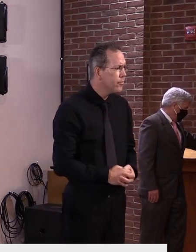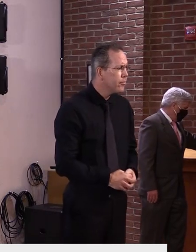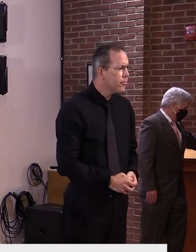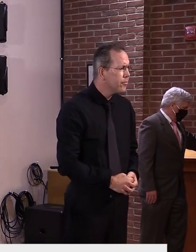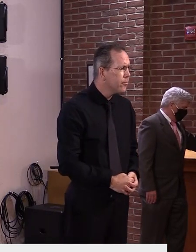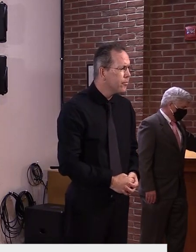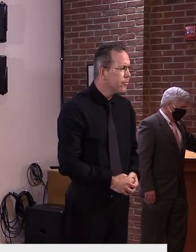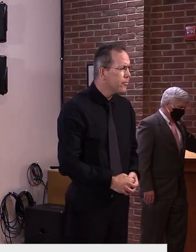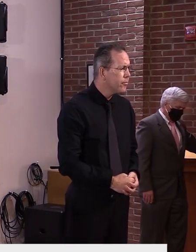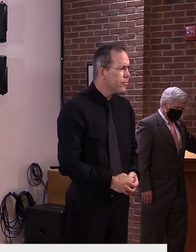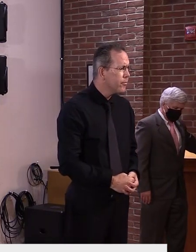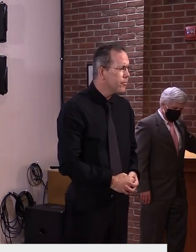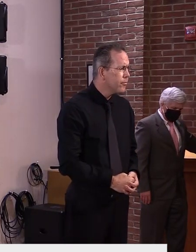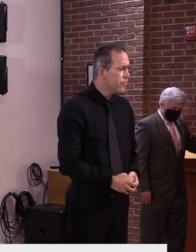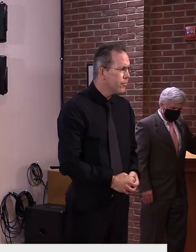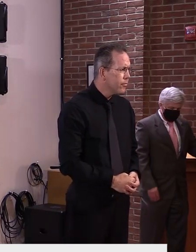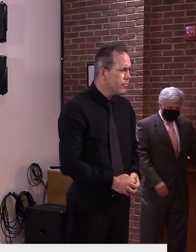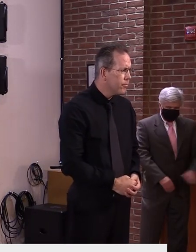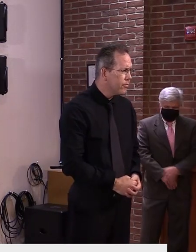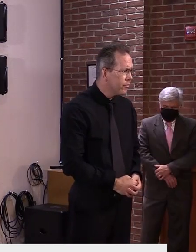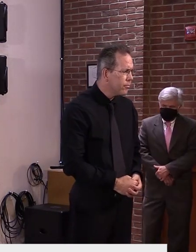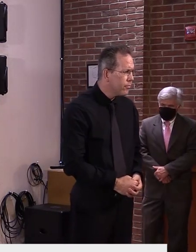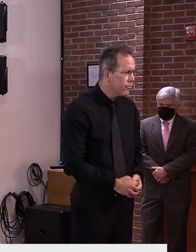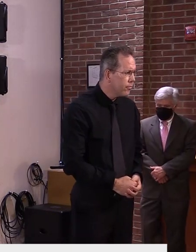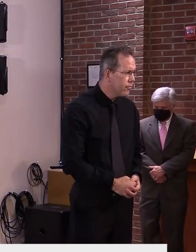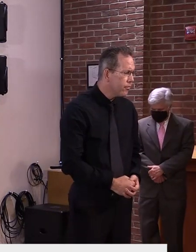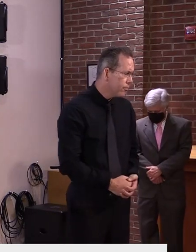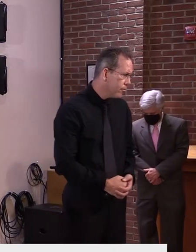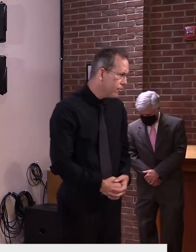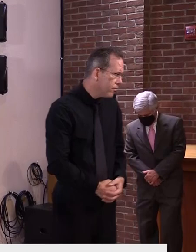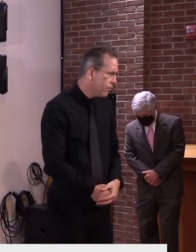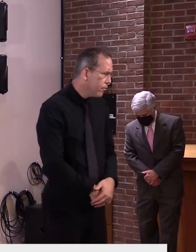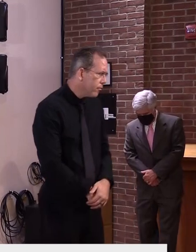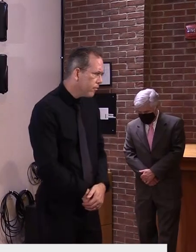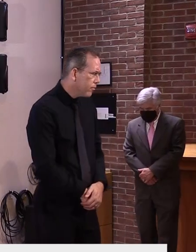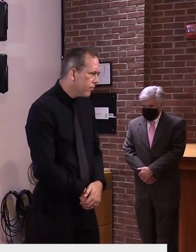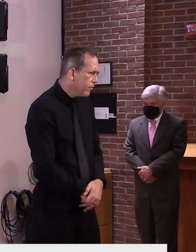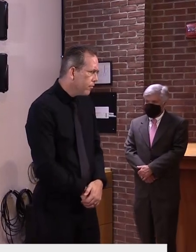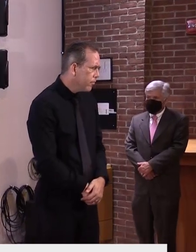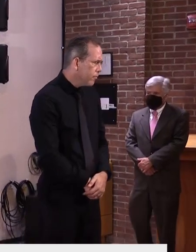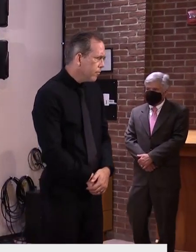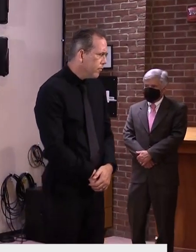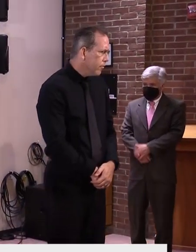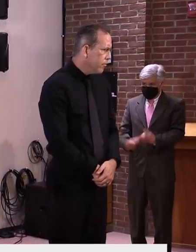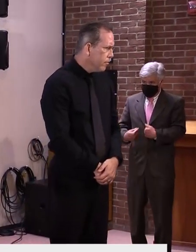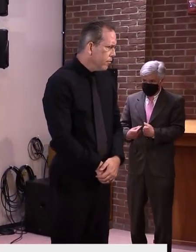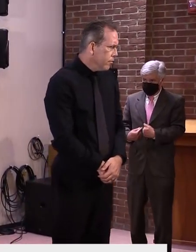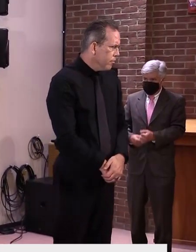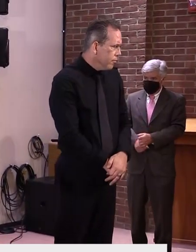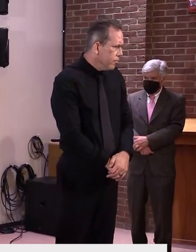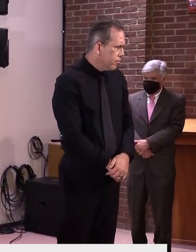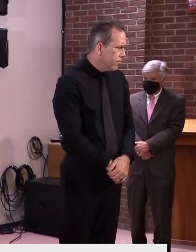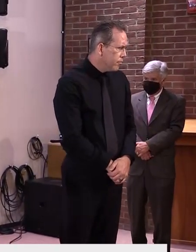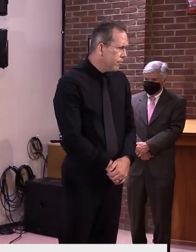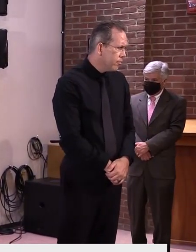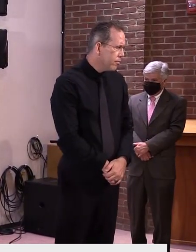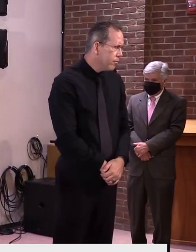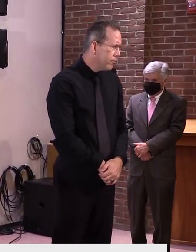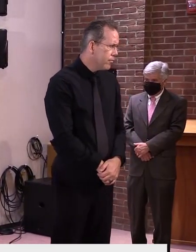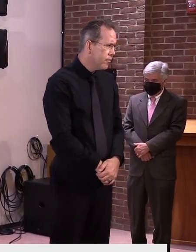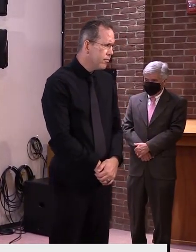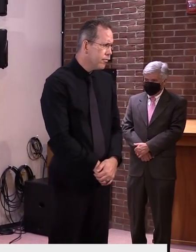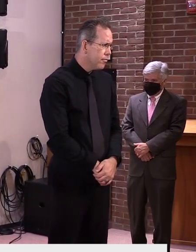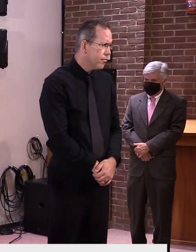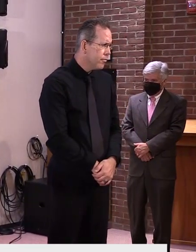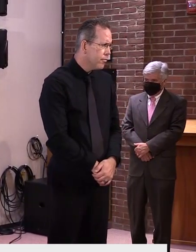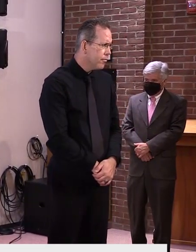today. When they haven't seen big losses due to COVID. A couple months ago, Secretary Mike Smith, who I